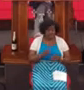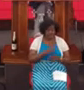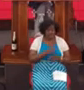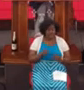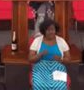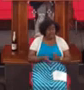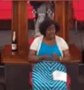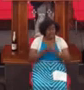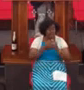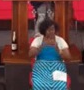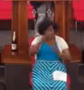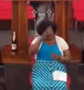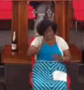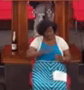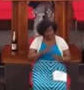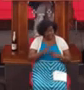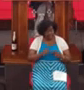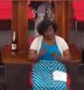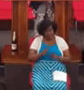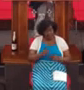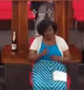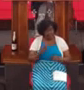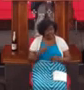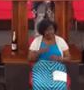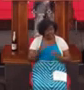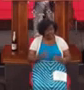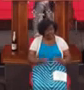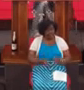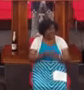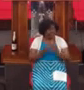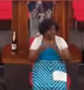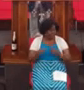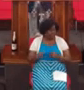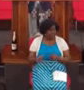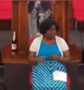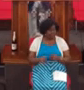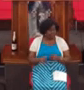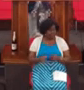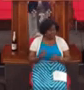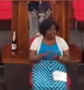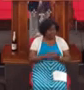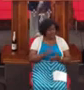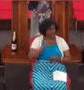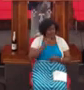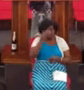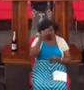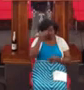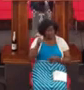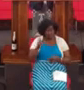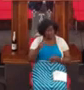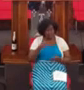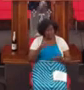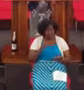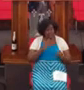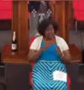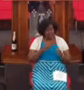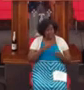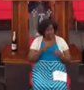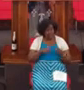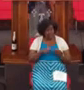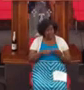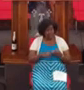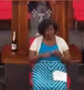help mankind wherever we can help mankind. That is why this debate that goes on